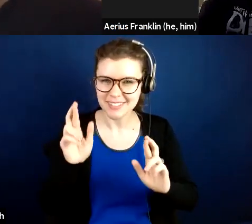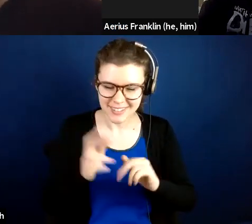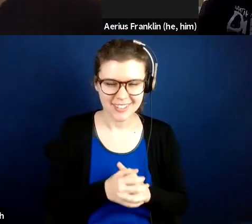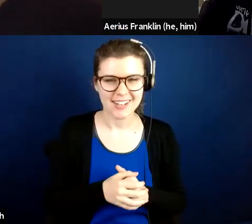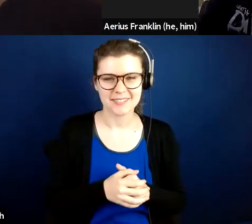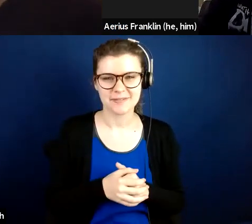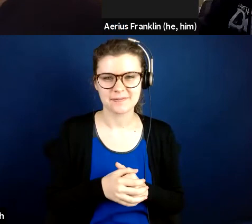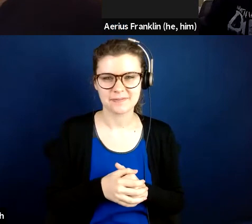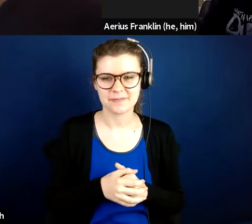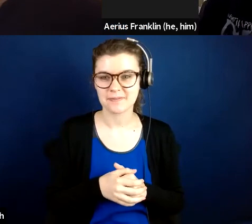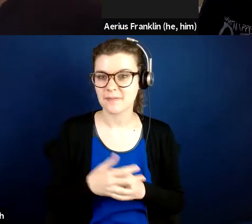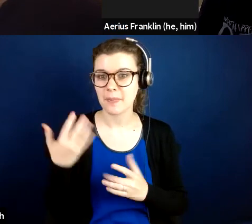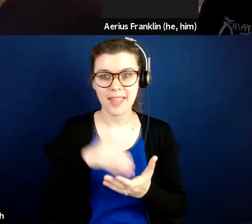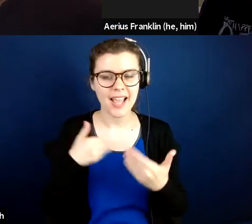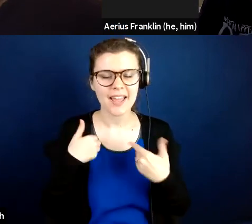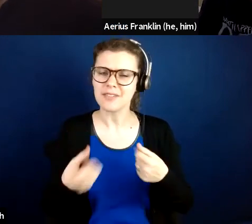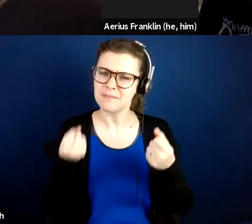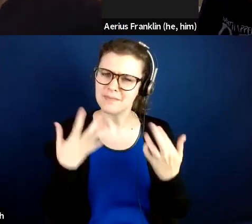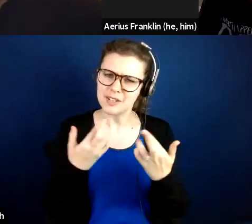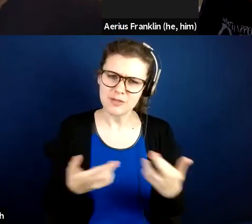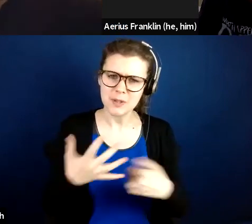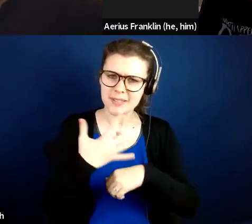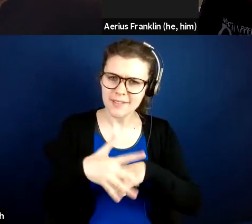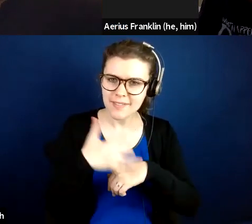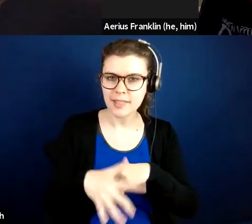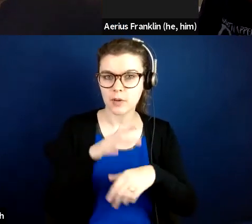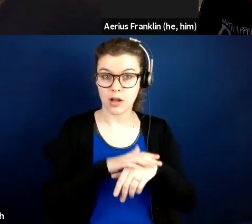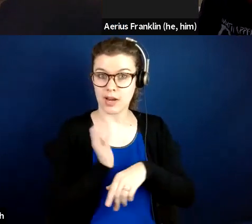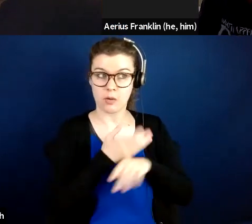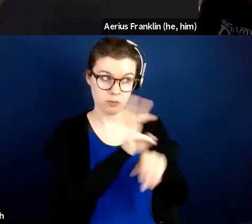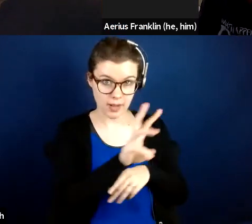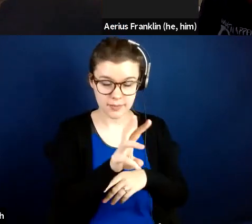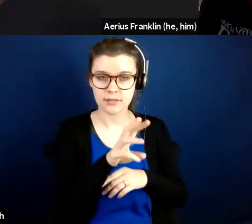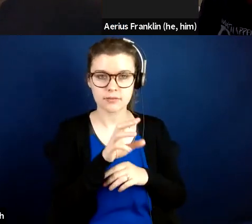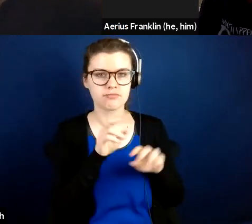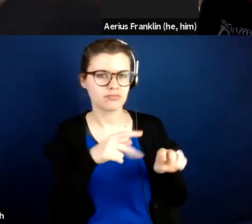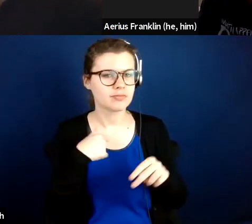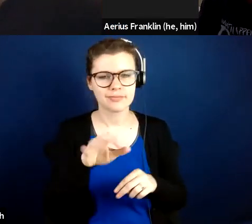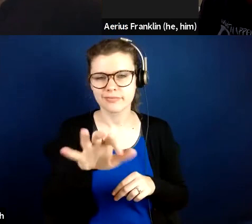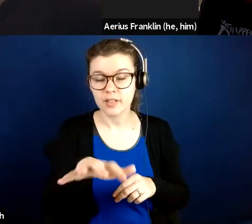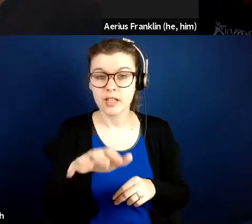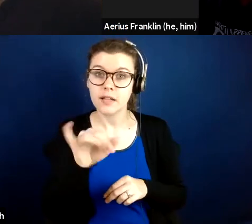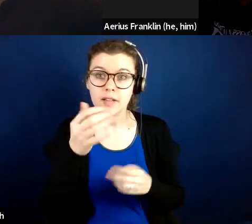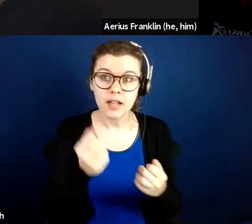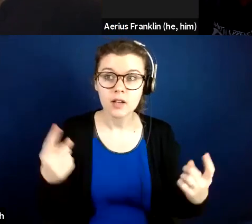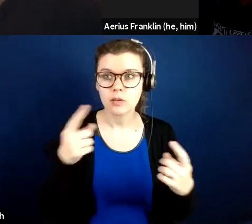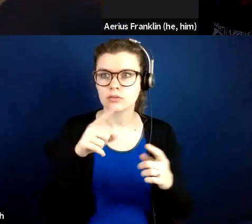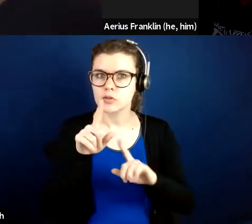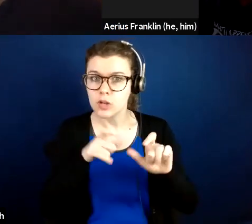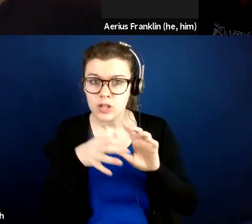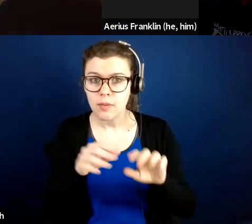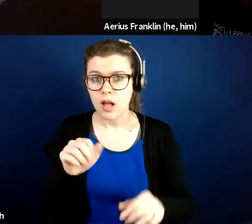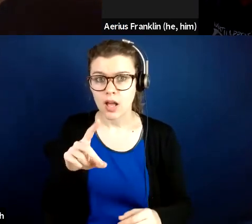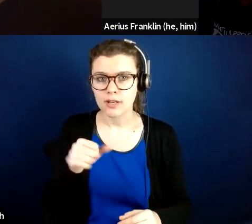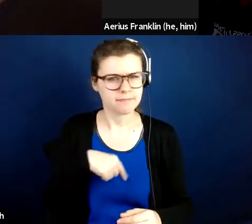And We have tons and tons of resources on the website. And just let me throw out there, anybody ever has any questions about the ADA, call